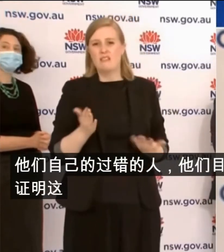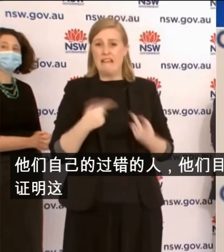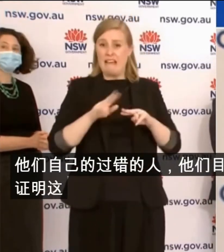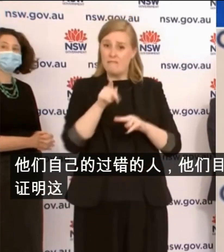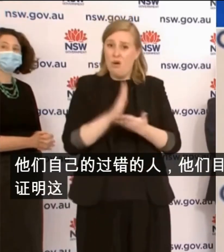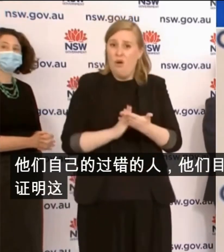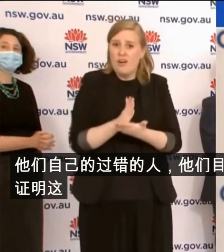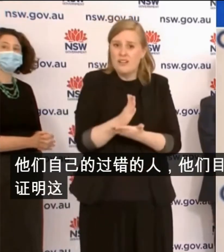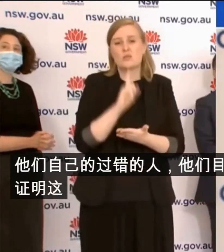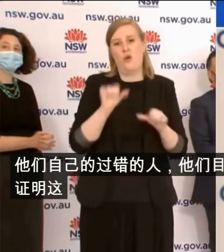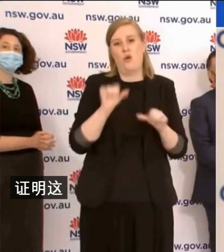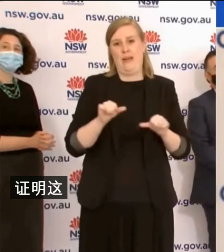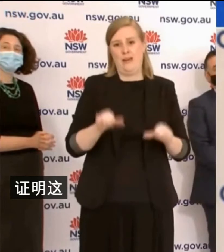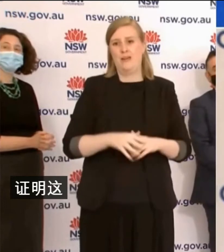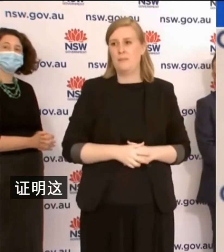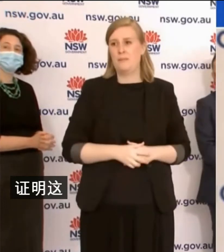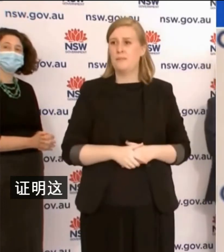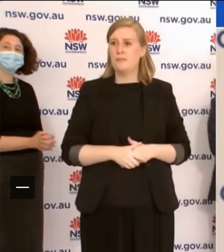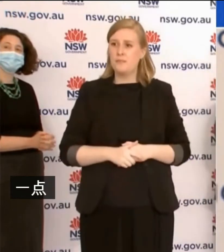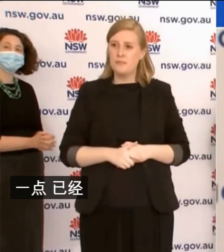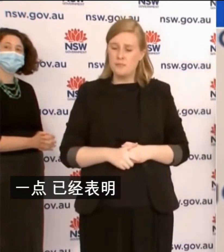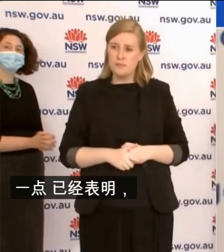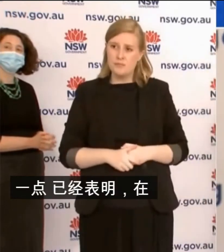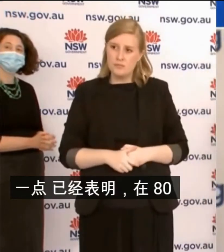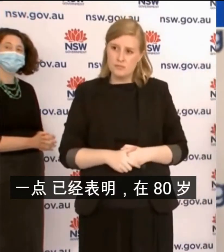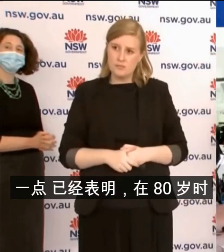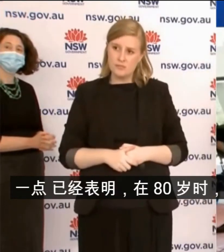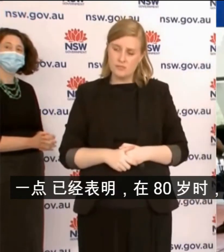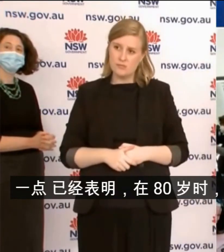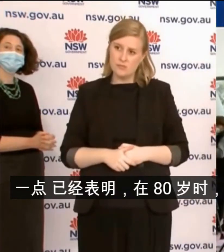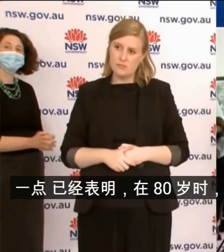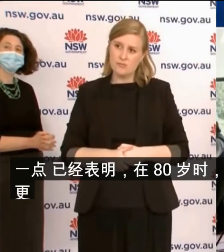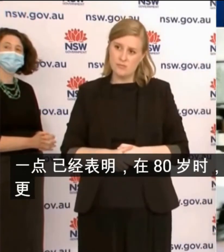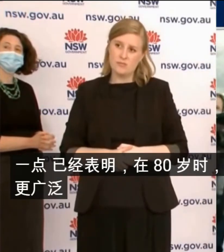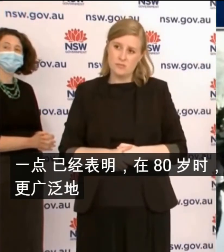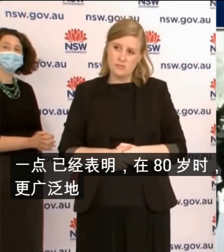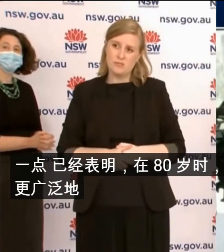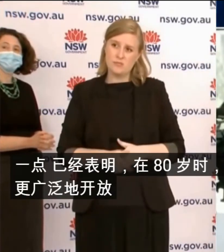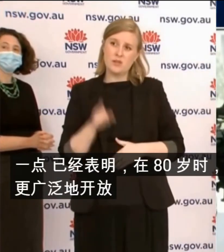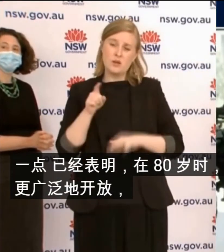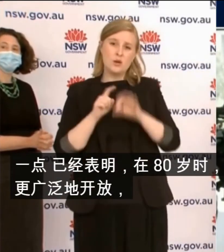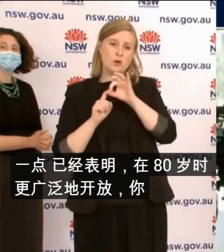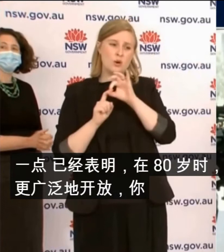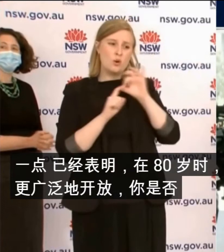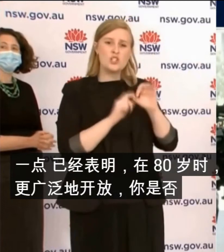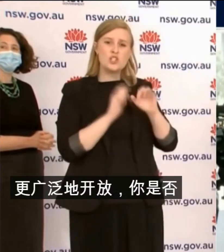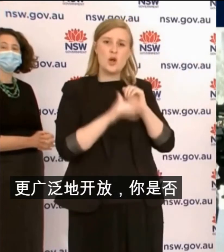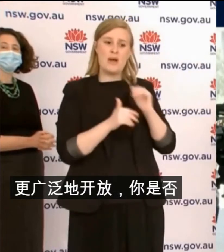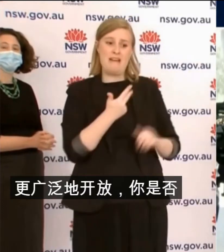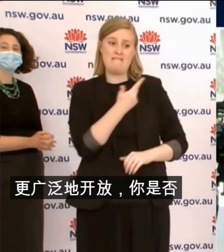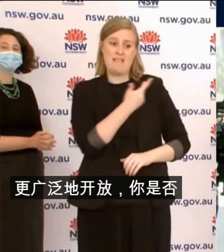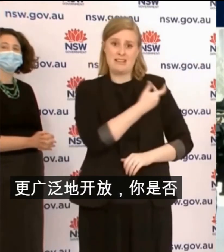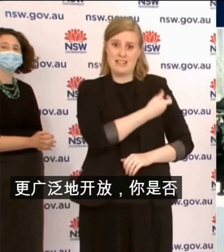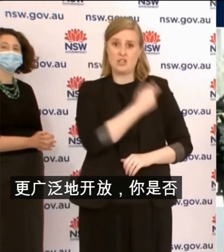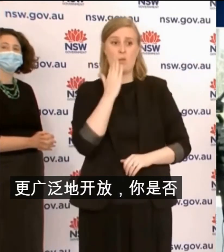it. At the moment, we've indicated that at 80% we might be opening up a bit more widely. Are you concerned